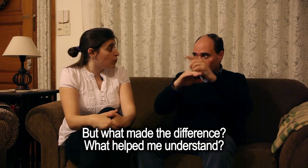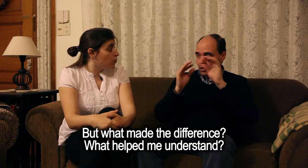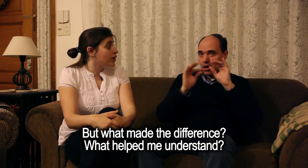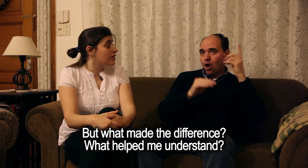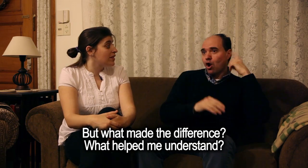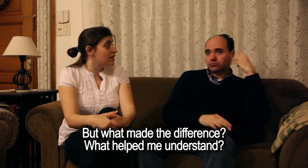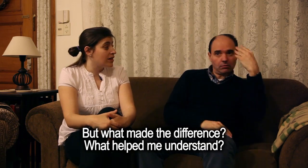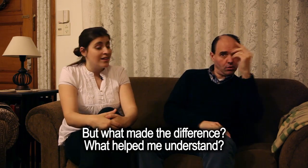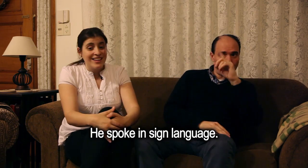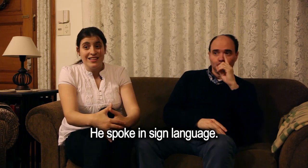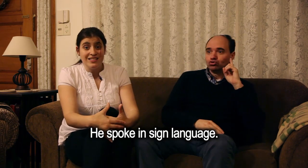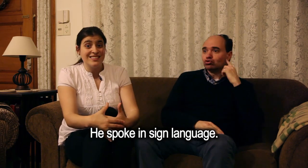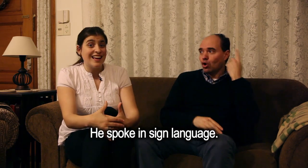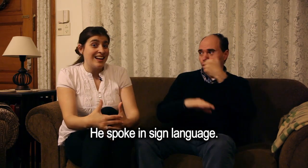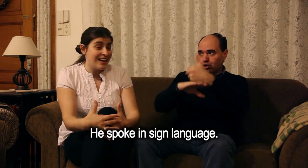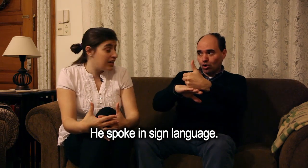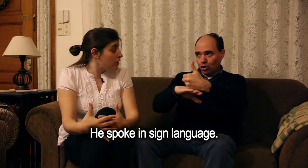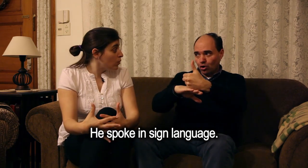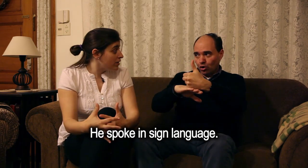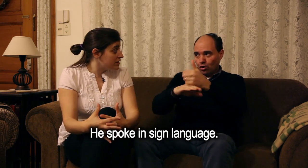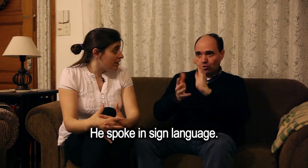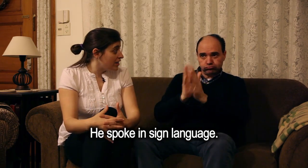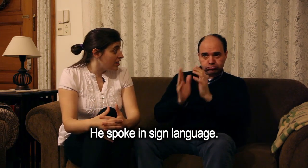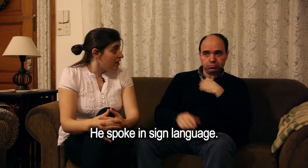pude entender, gracias a la lengua de señas.